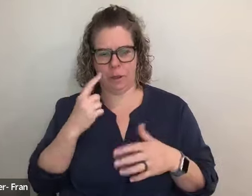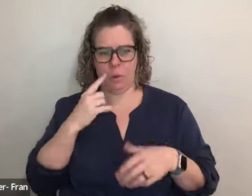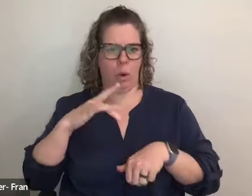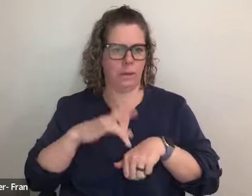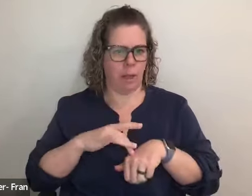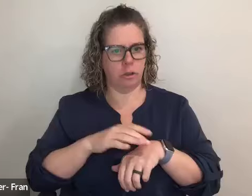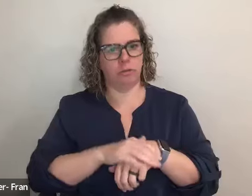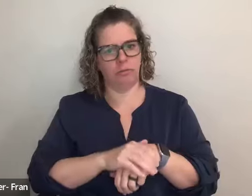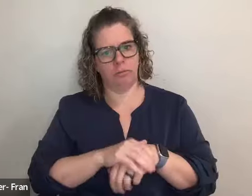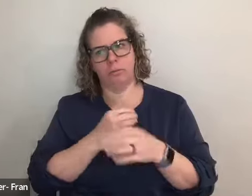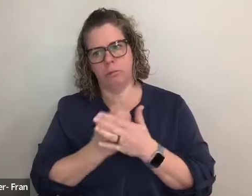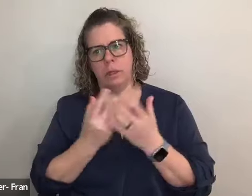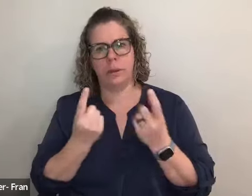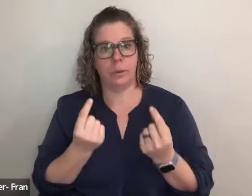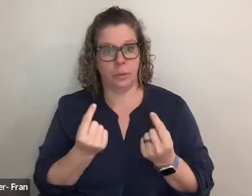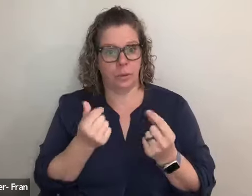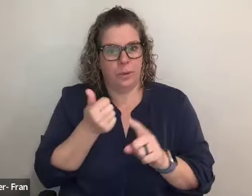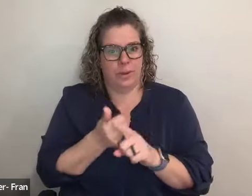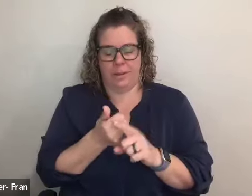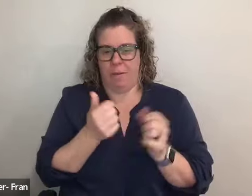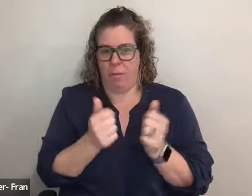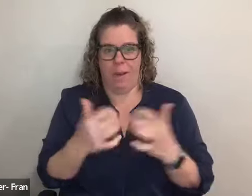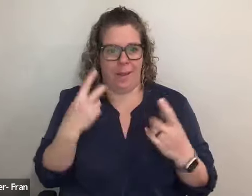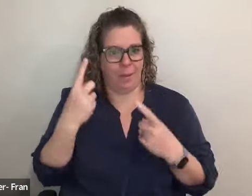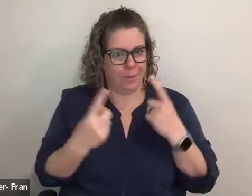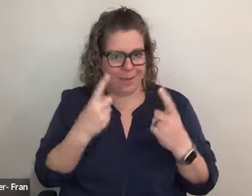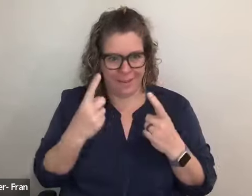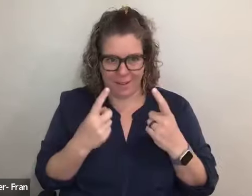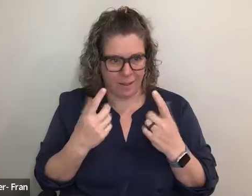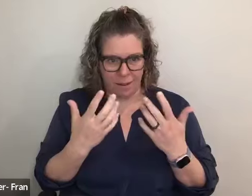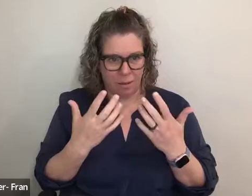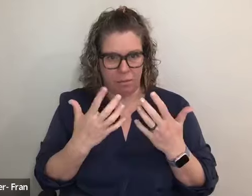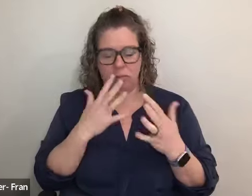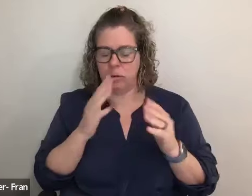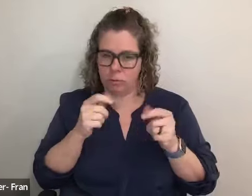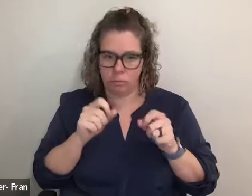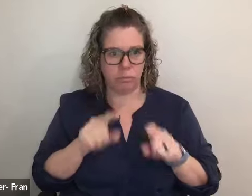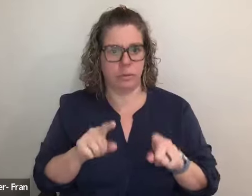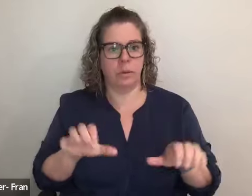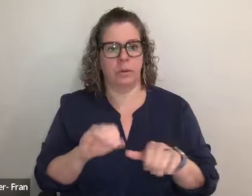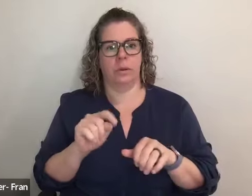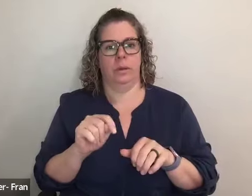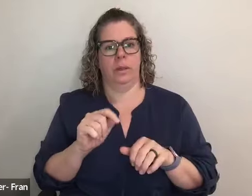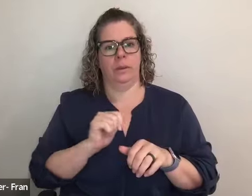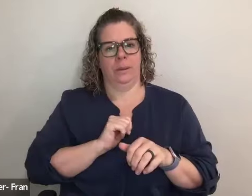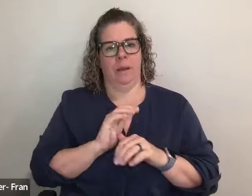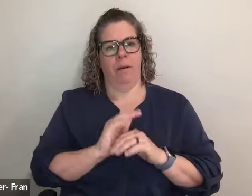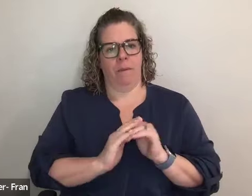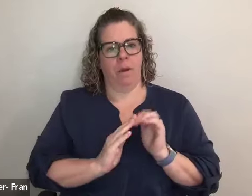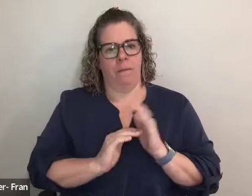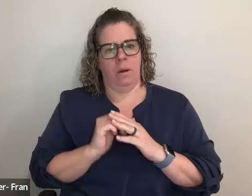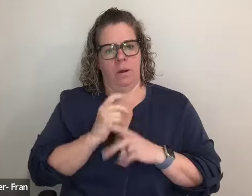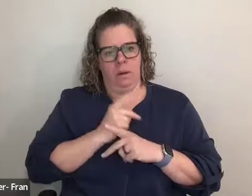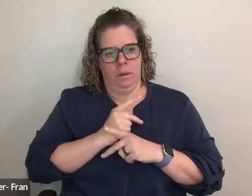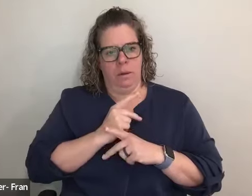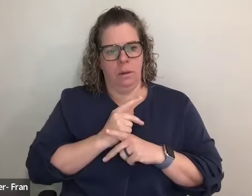of gesture or spontaneous movement that we do to self-soothe. And